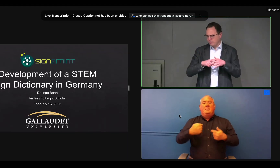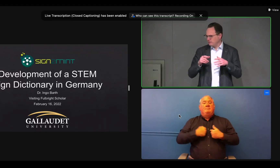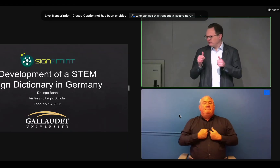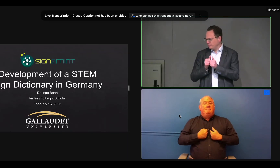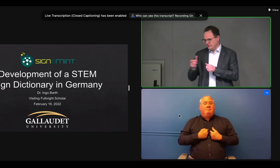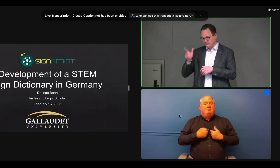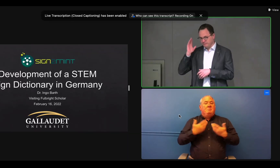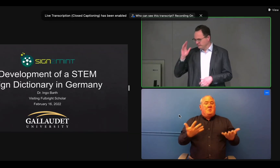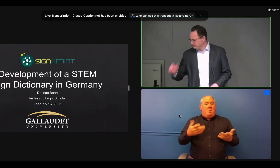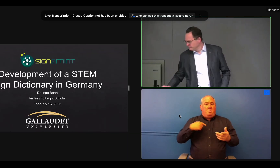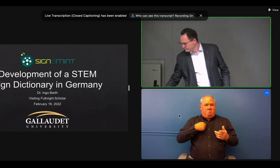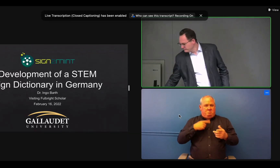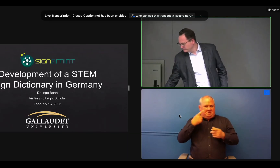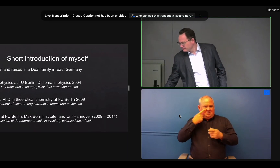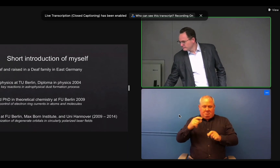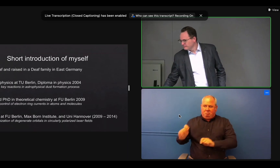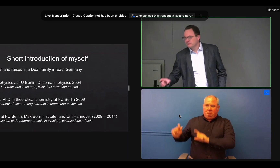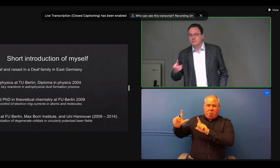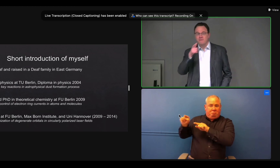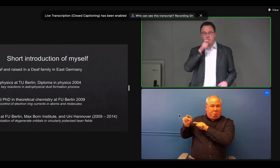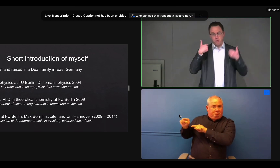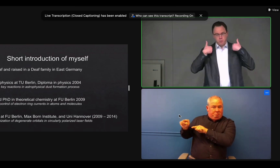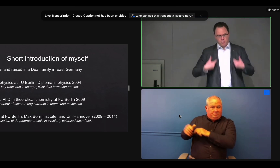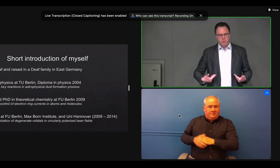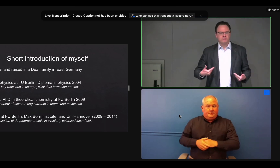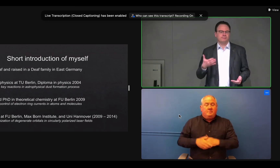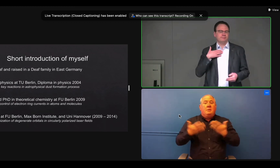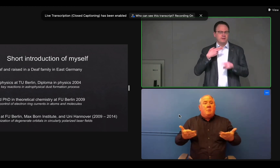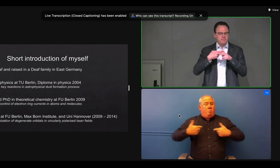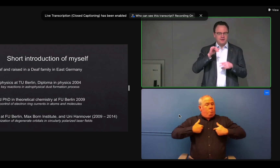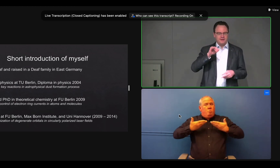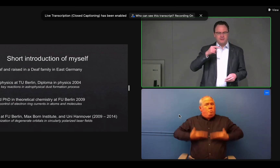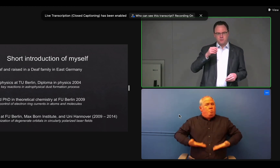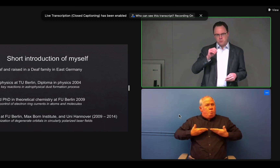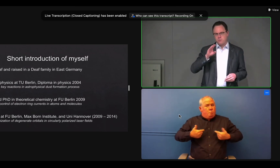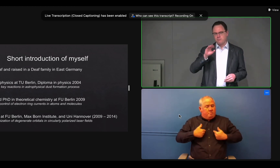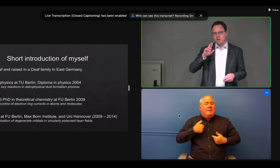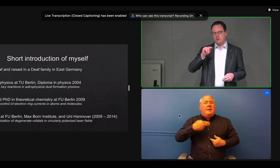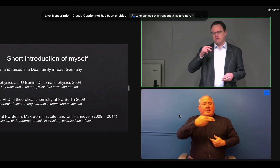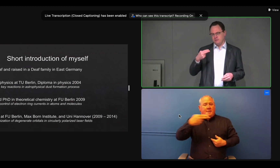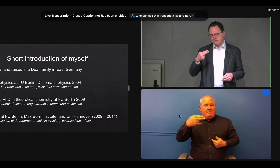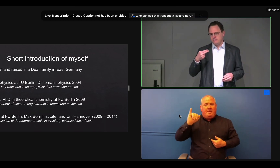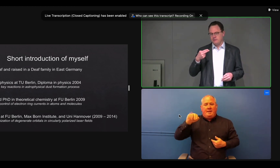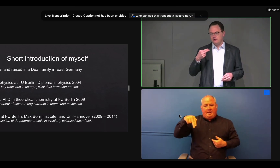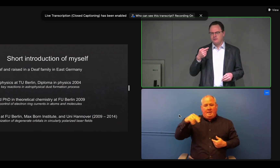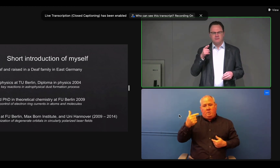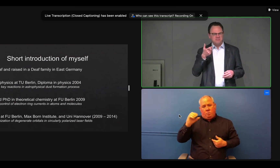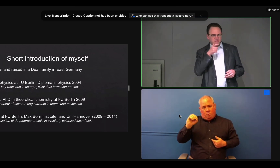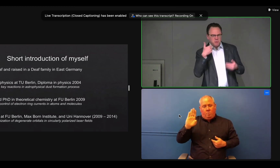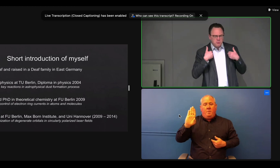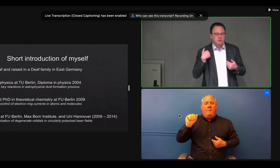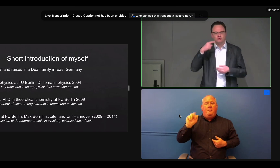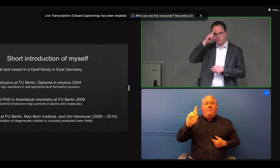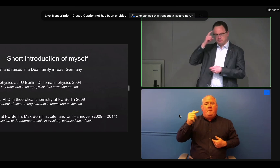Thank you very much for that lovely introduction. I will go ahead and get started with my presentation. My name